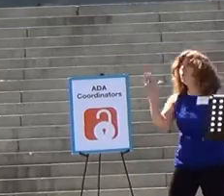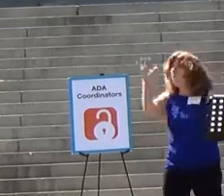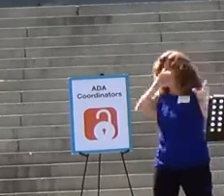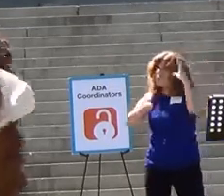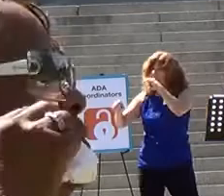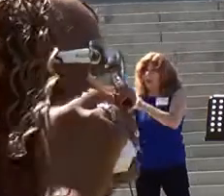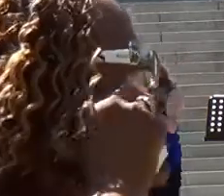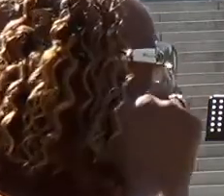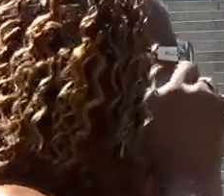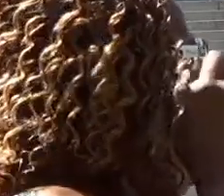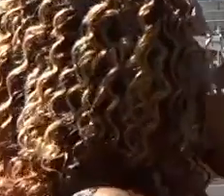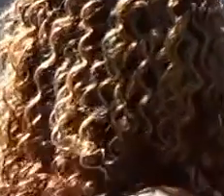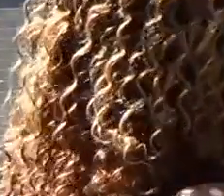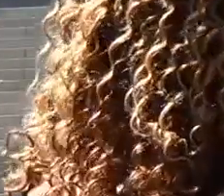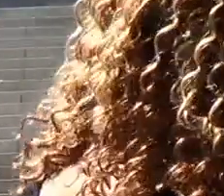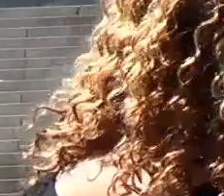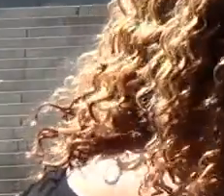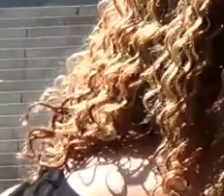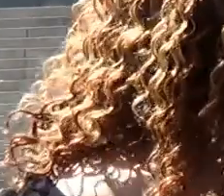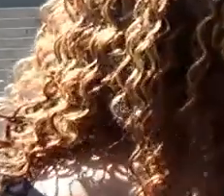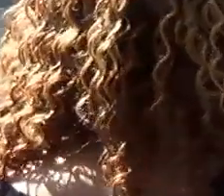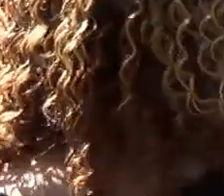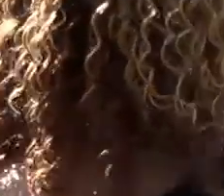information every day.